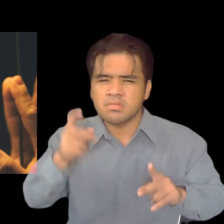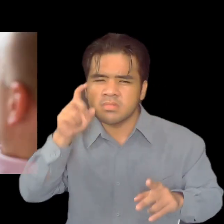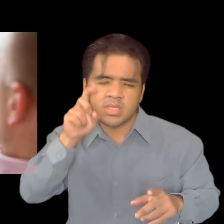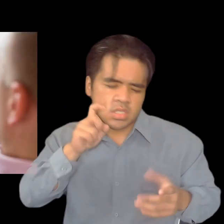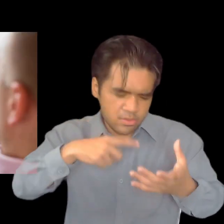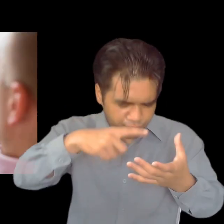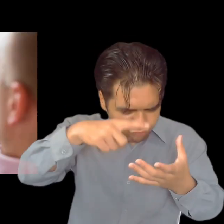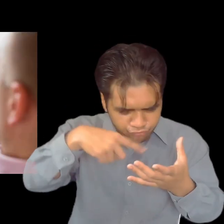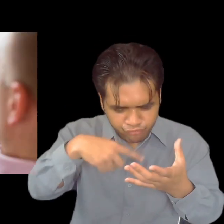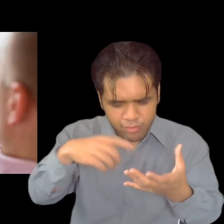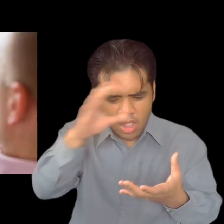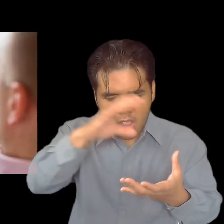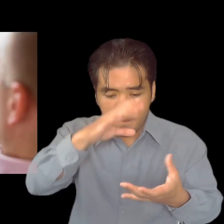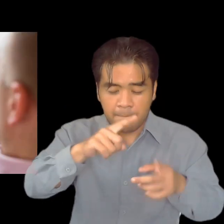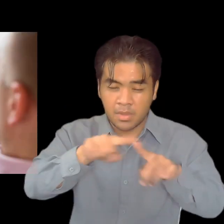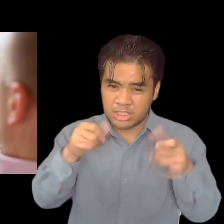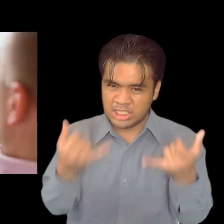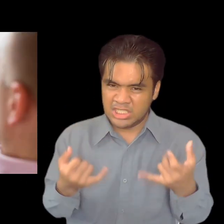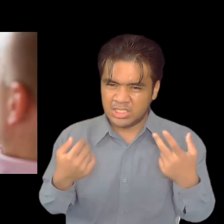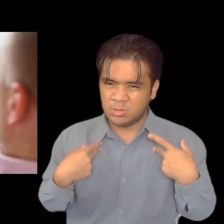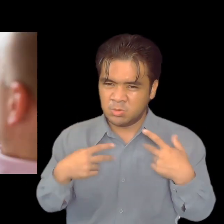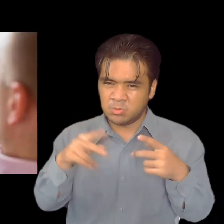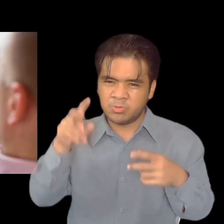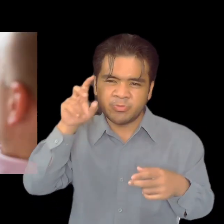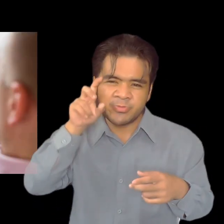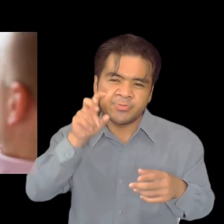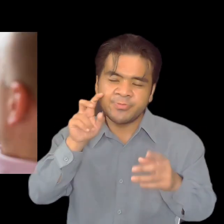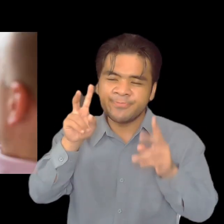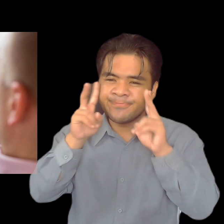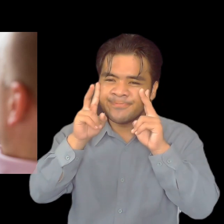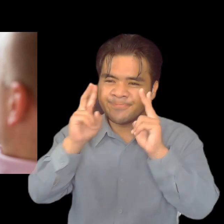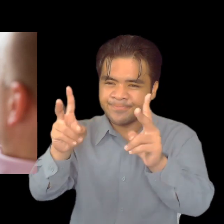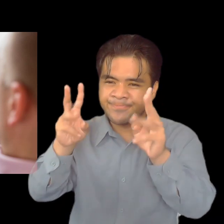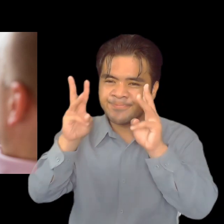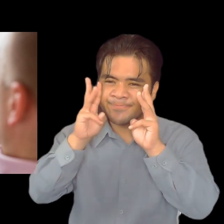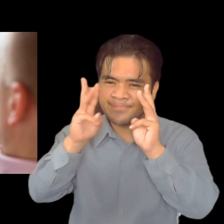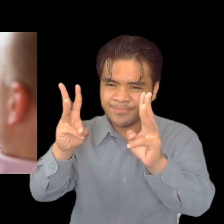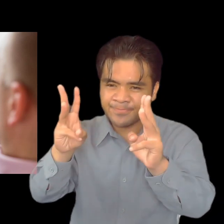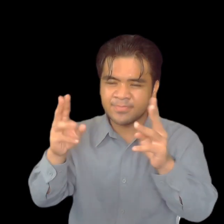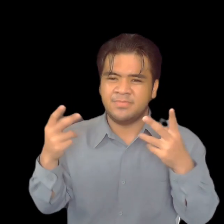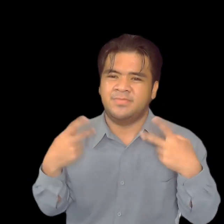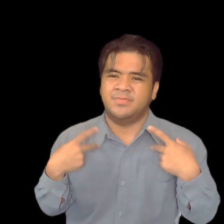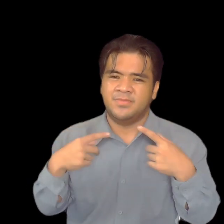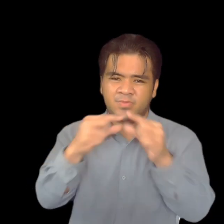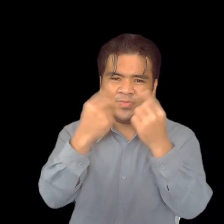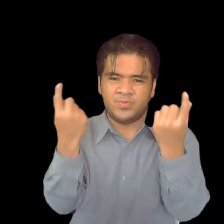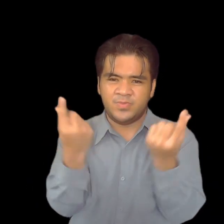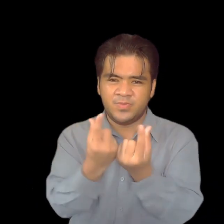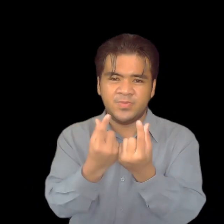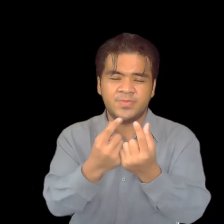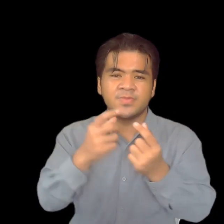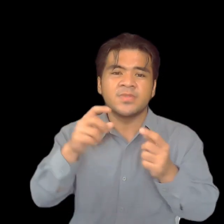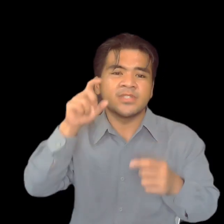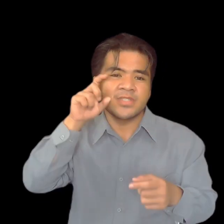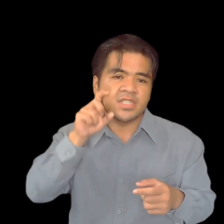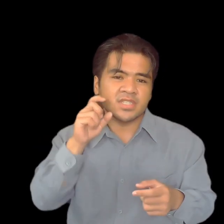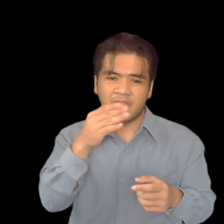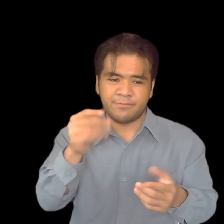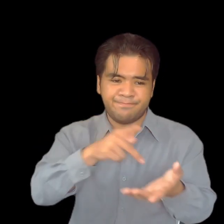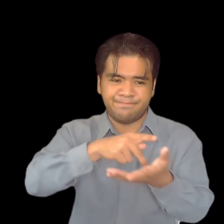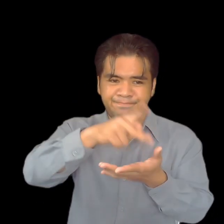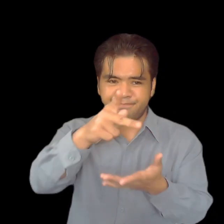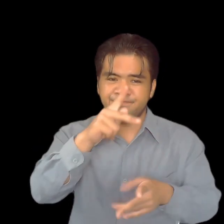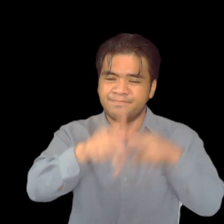sex. And that's why back then I was always looking for a partner in dating apps. But indeed, nothing